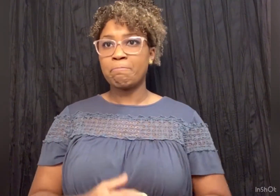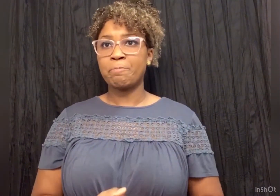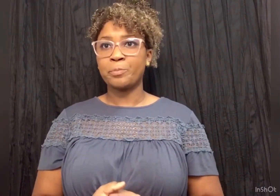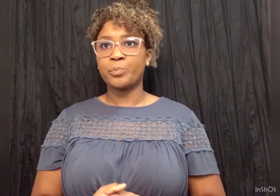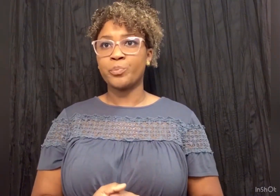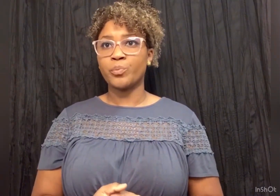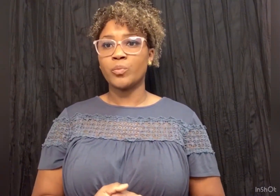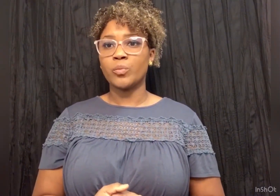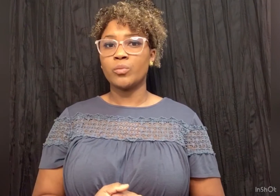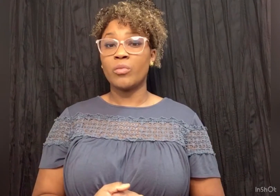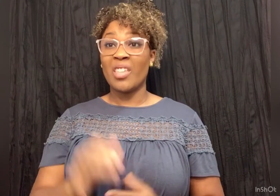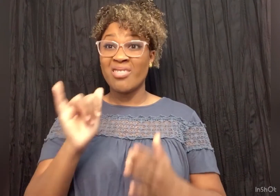From that moment on,